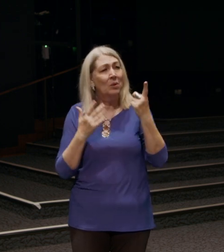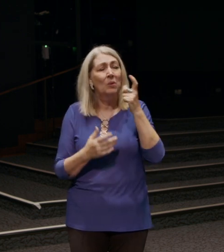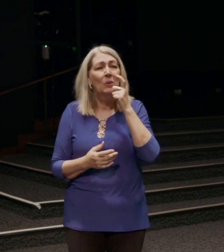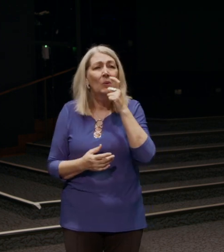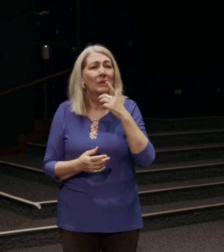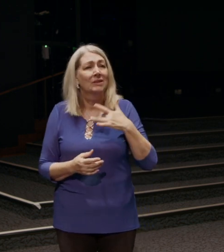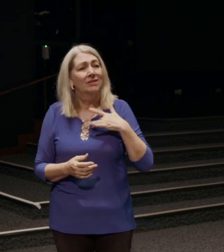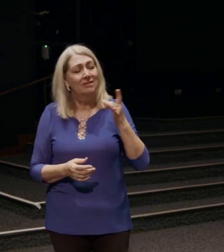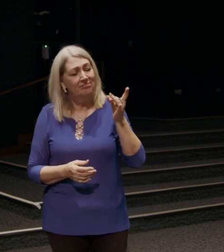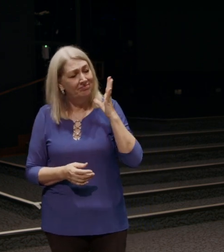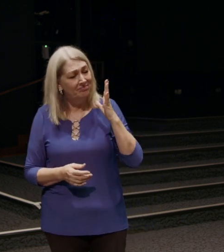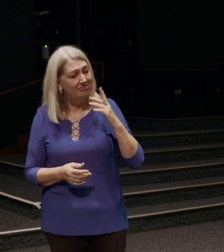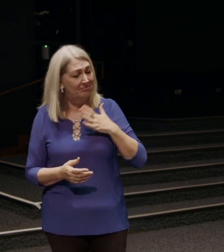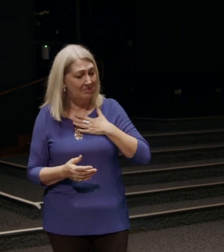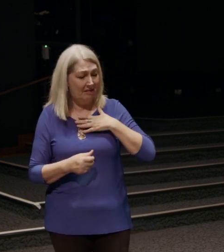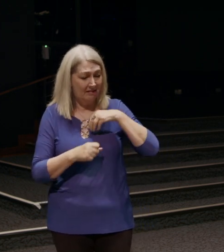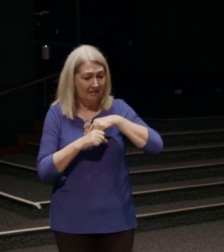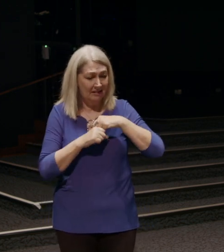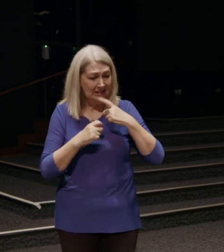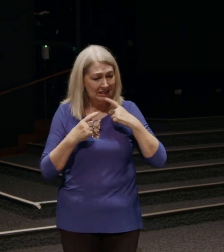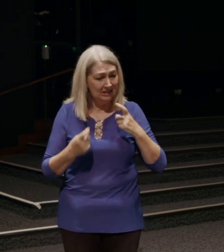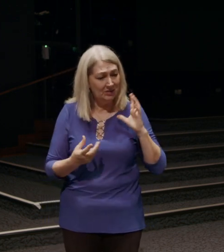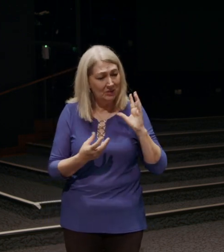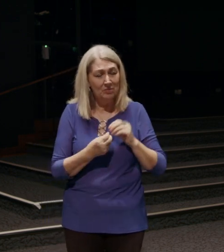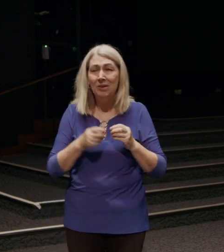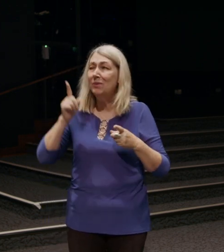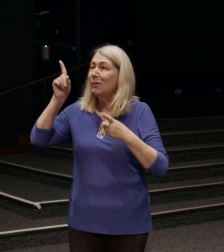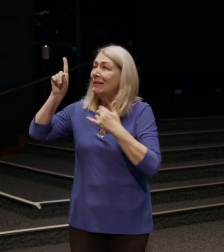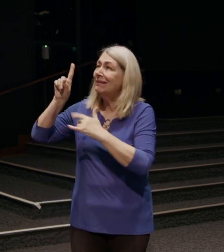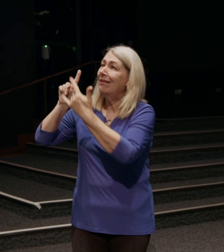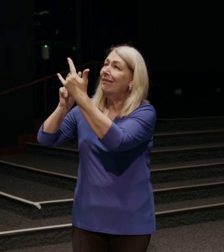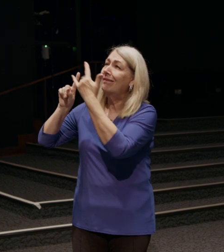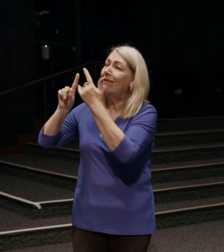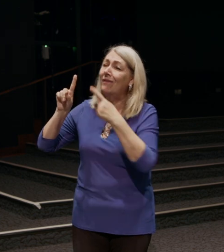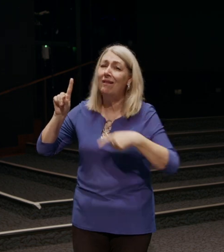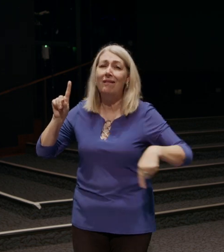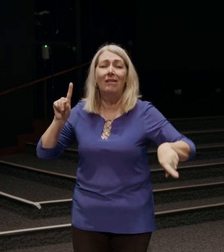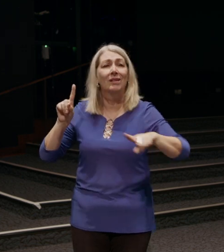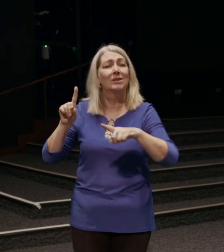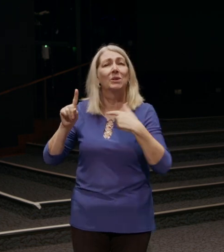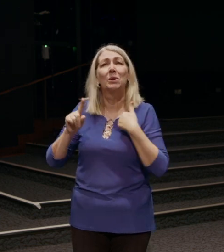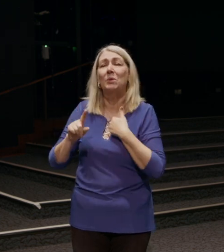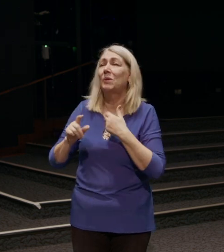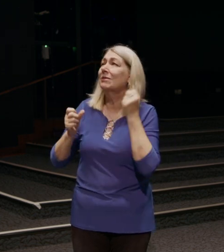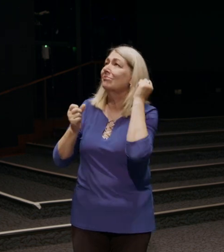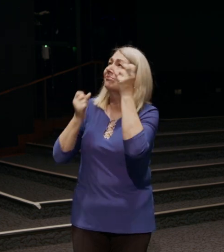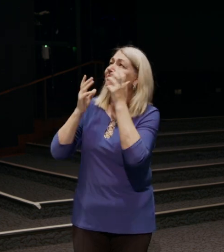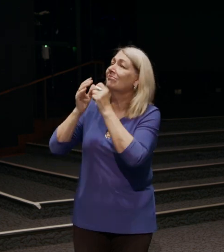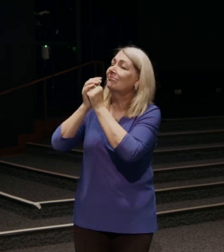that in my humanity, you love me, Lord, we worship you today in Jesus' name.